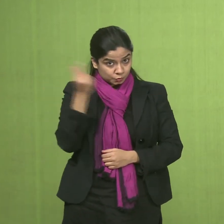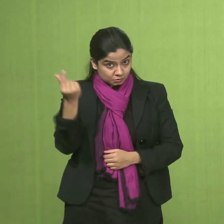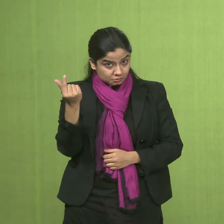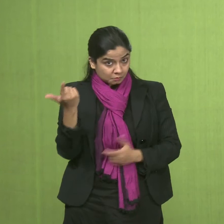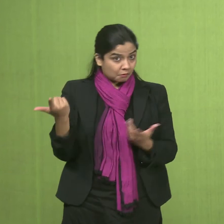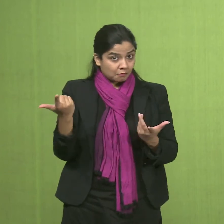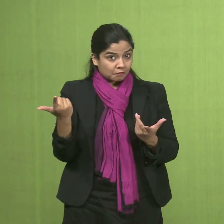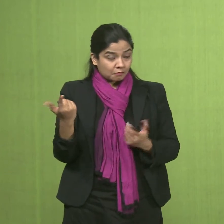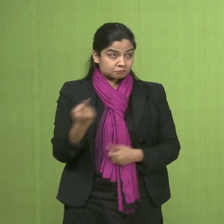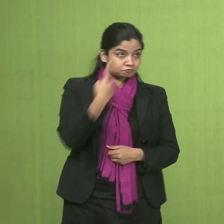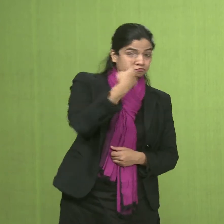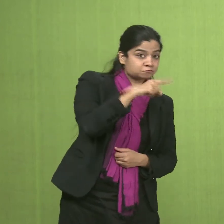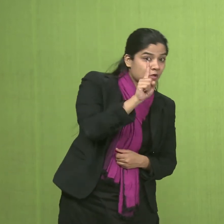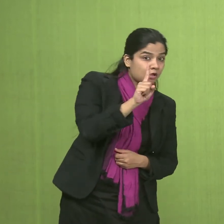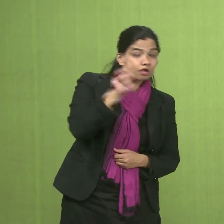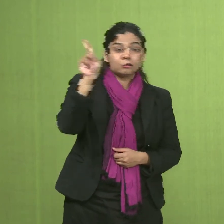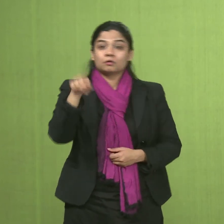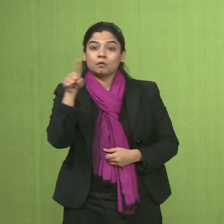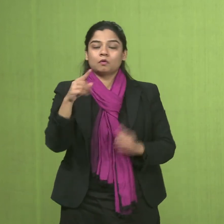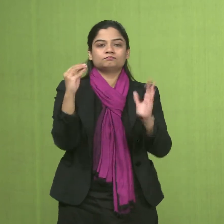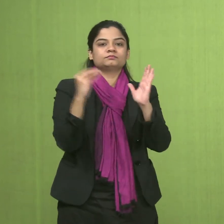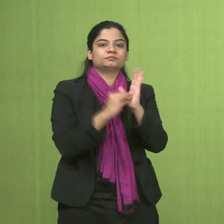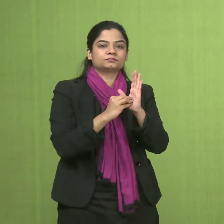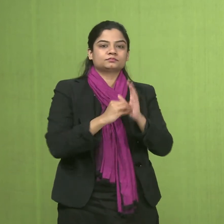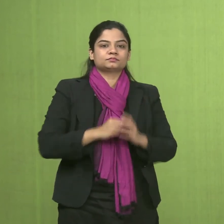to have that? Right or wrong?